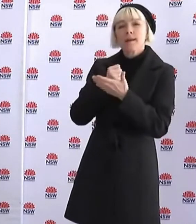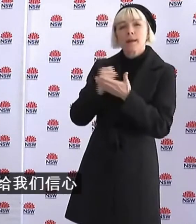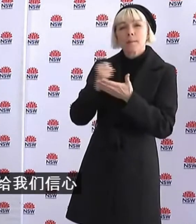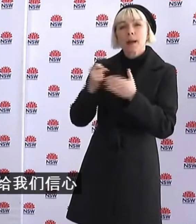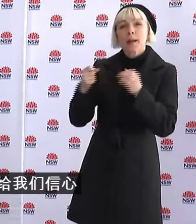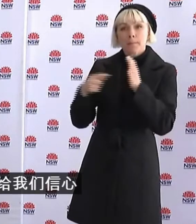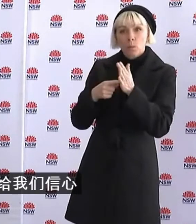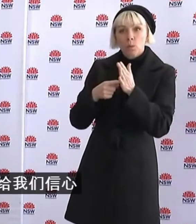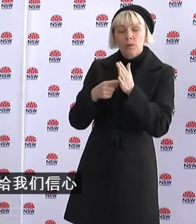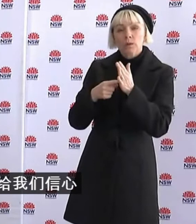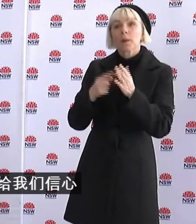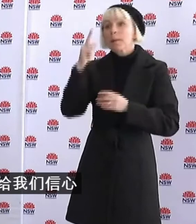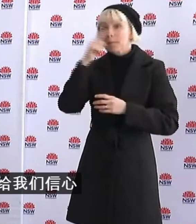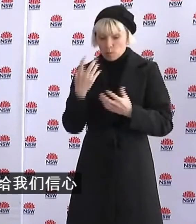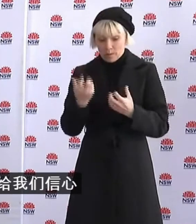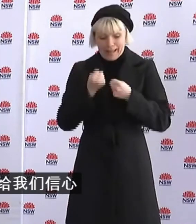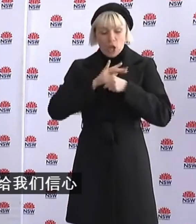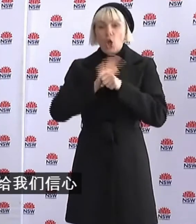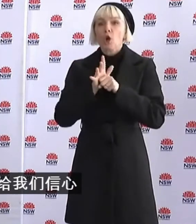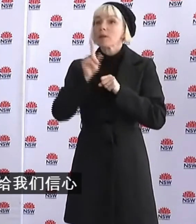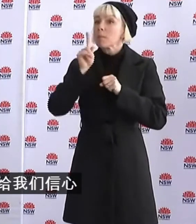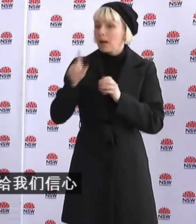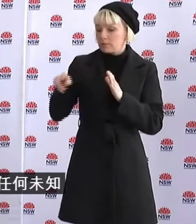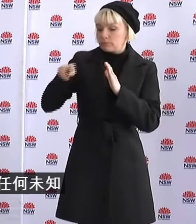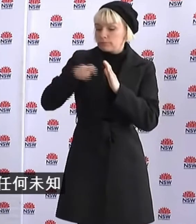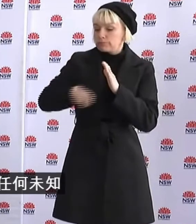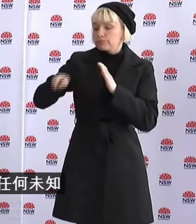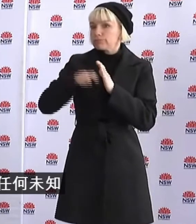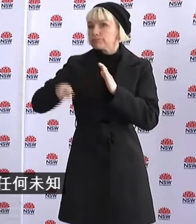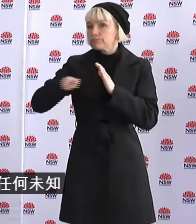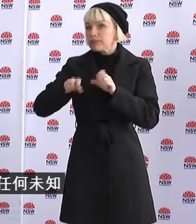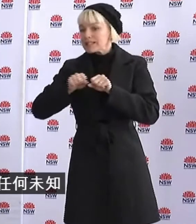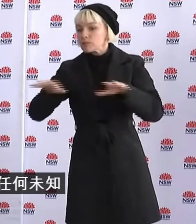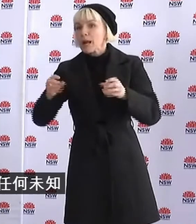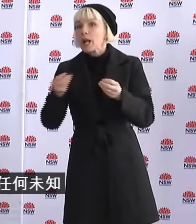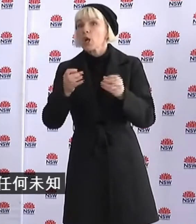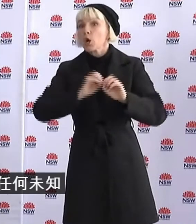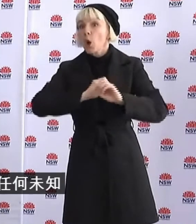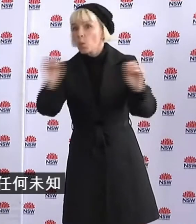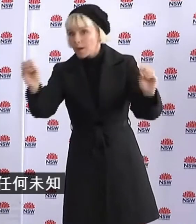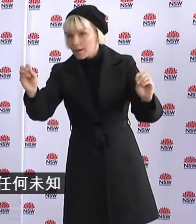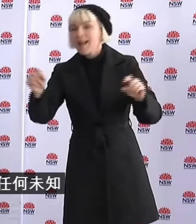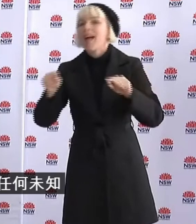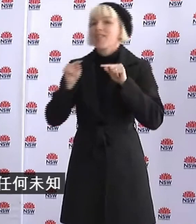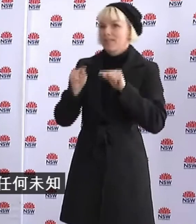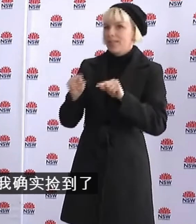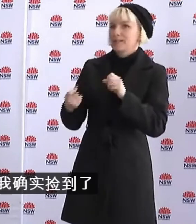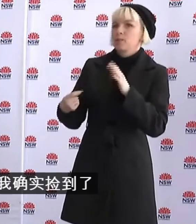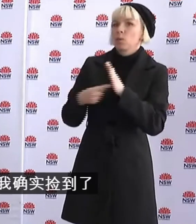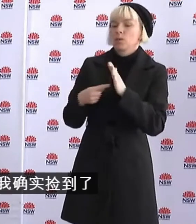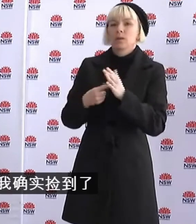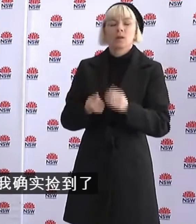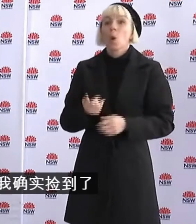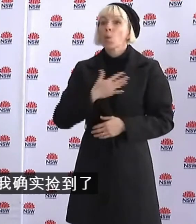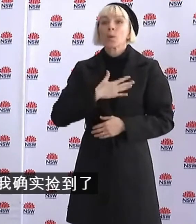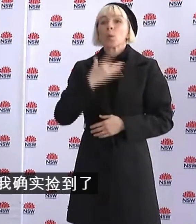community as close to zero as possible, because then that gives us confidence that there aren't any unknown chains of transmission, there aren't any unknown pockets